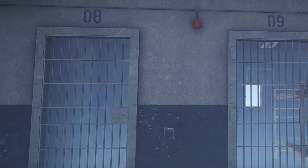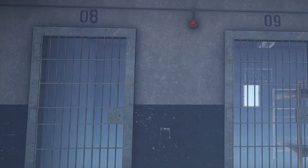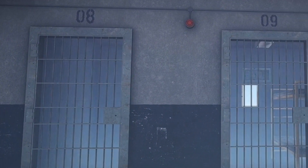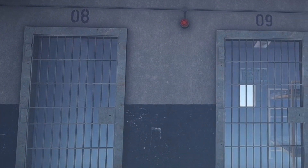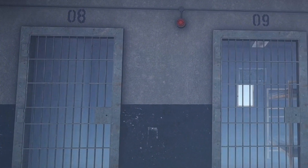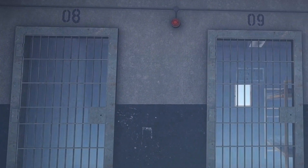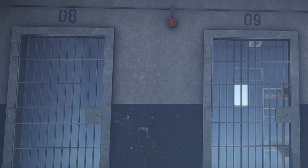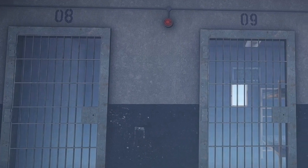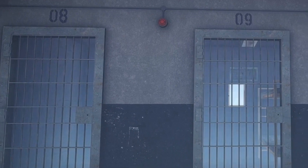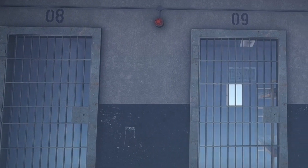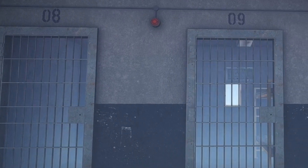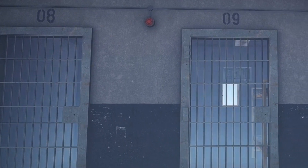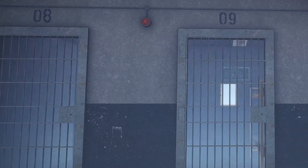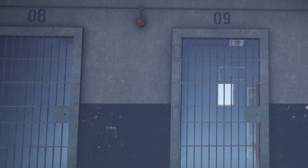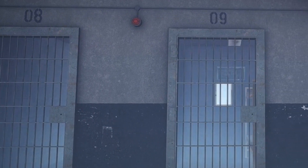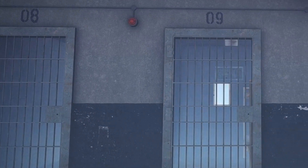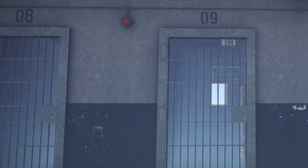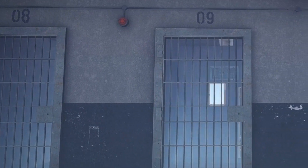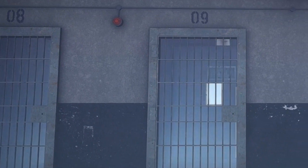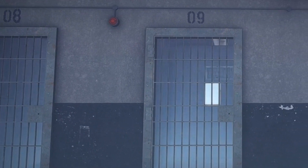inmates navigate the legal system.